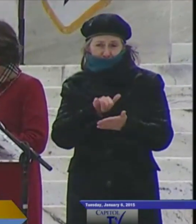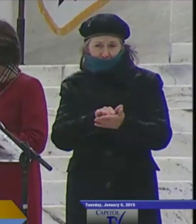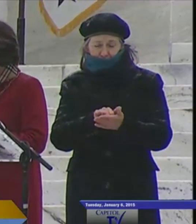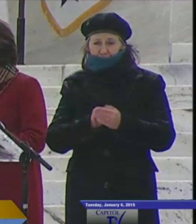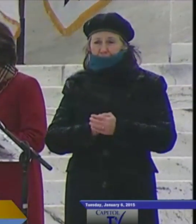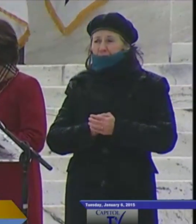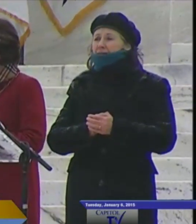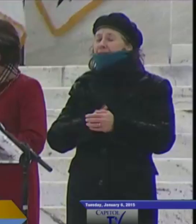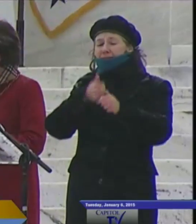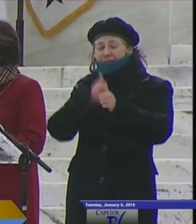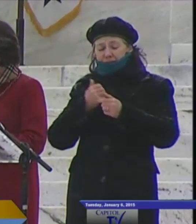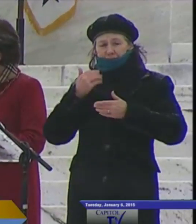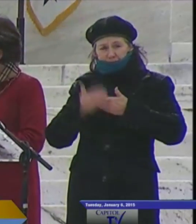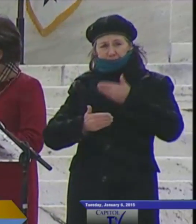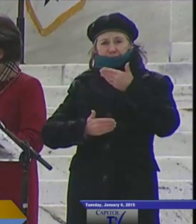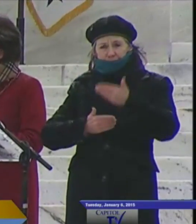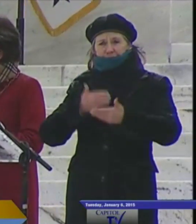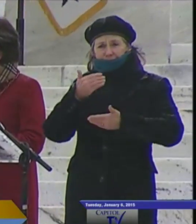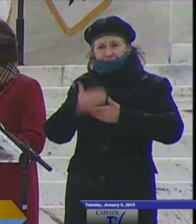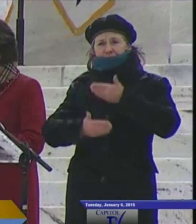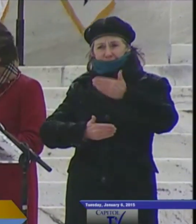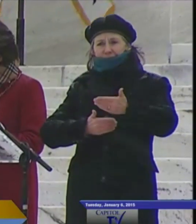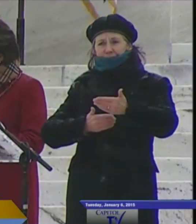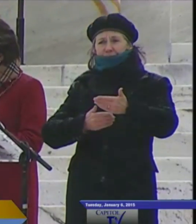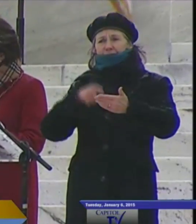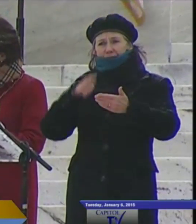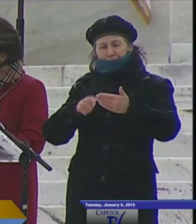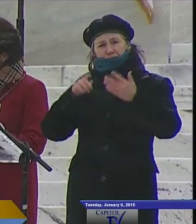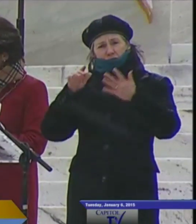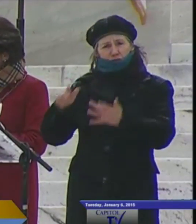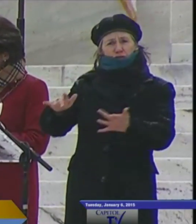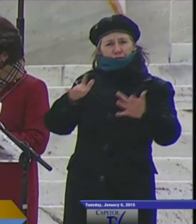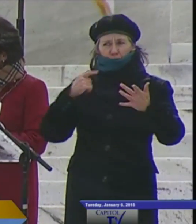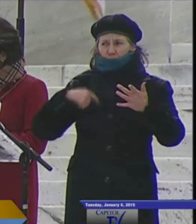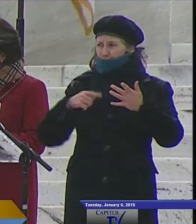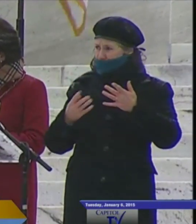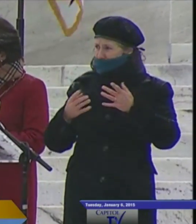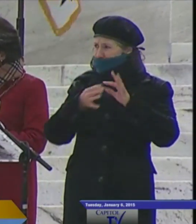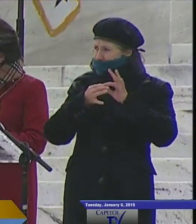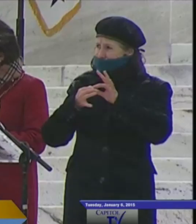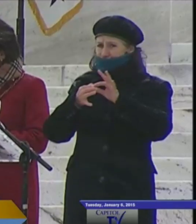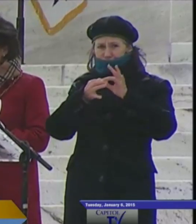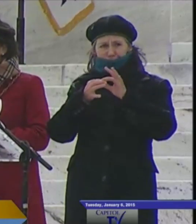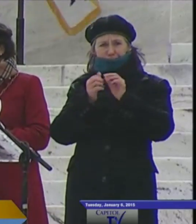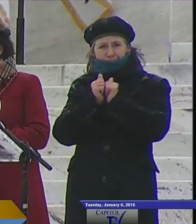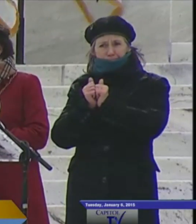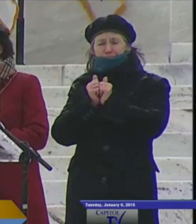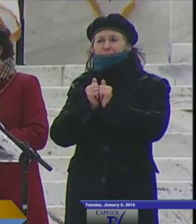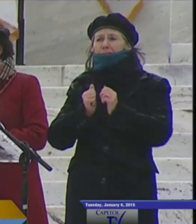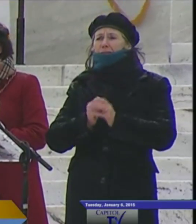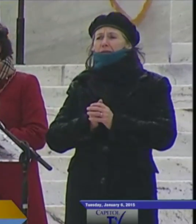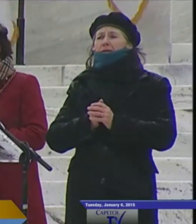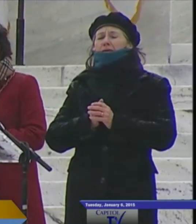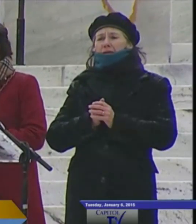at each step of our journey, this journey that we're on together, we're going to measure our work